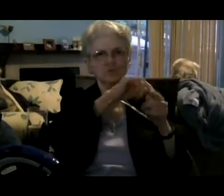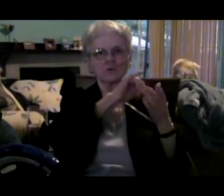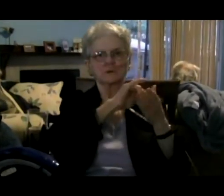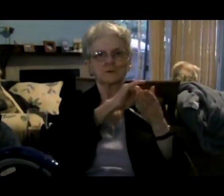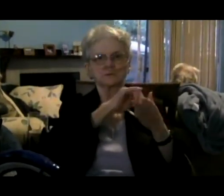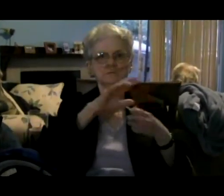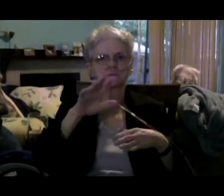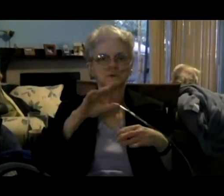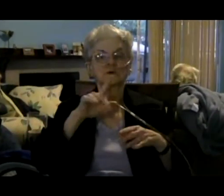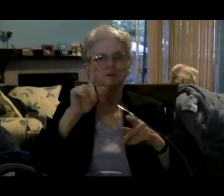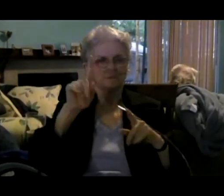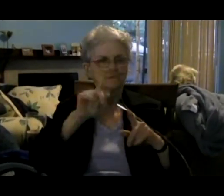And then when I was 5,